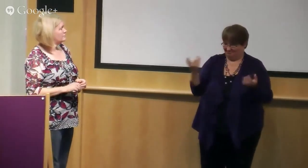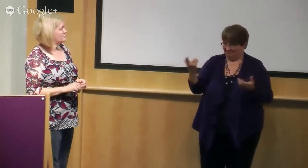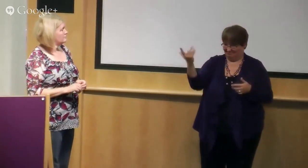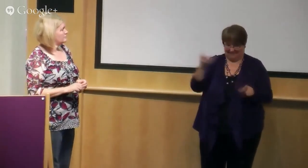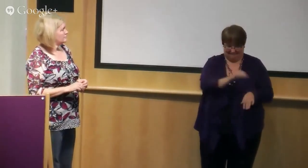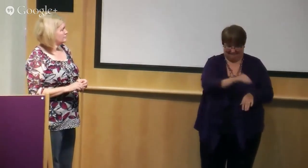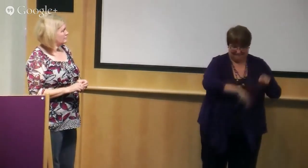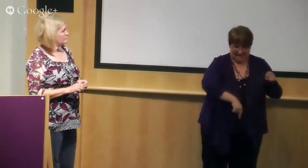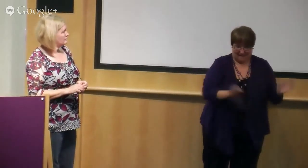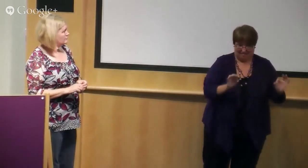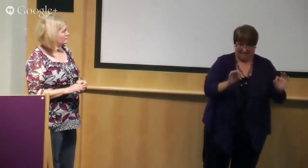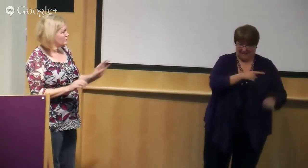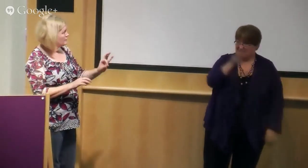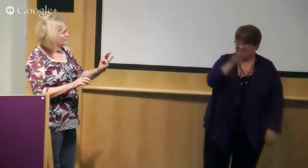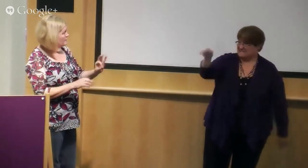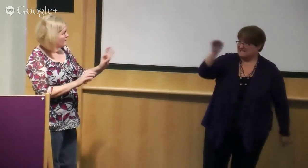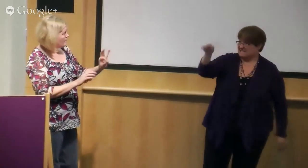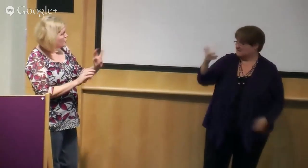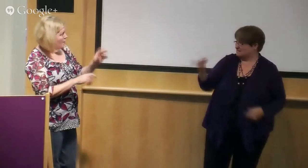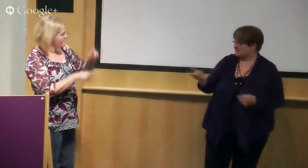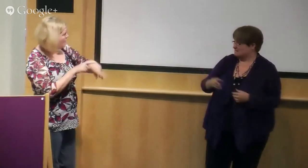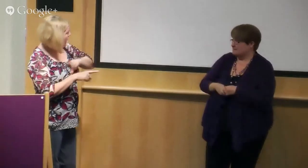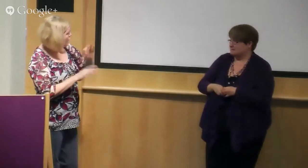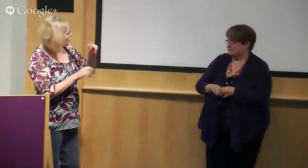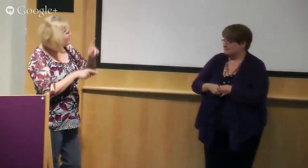help them. There were no fines, nothing like that.